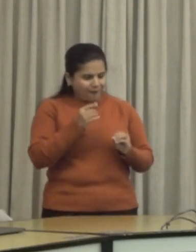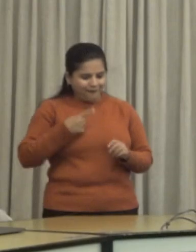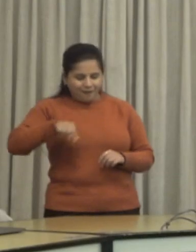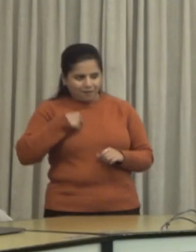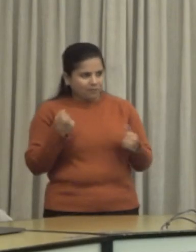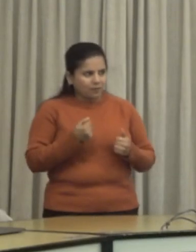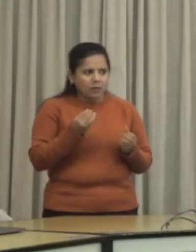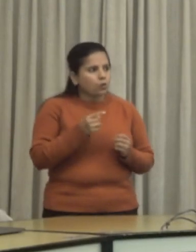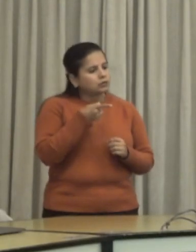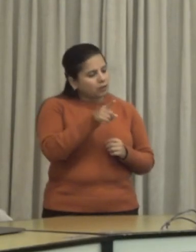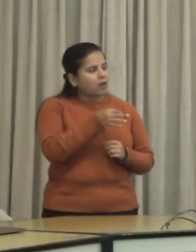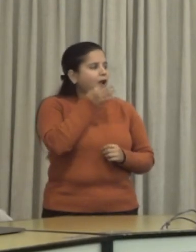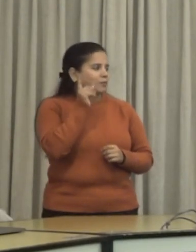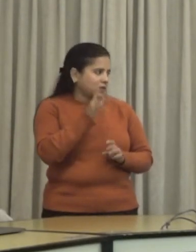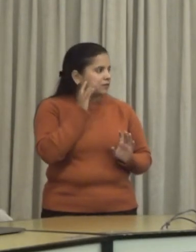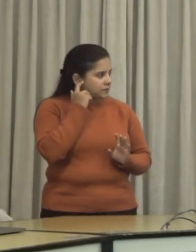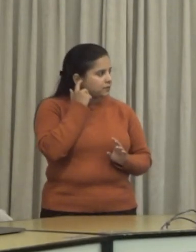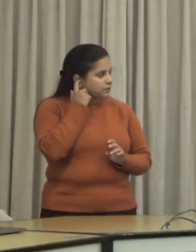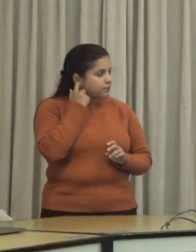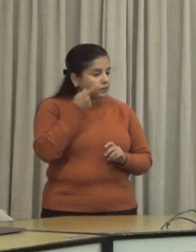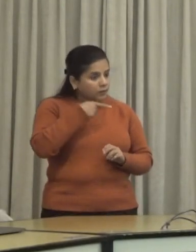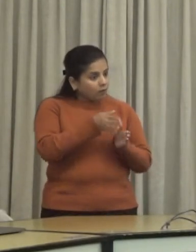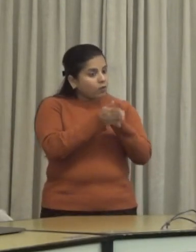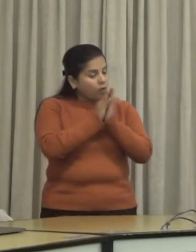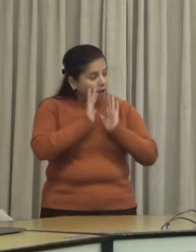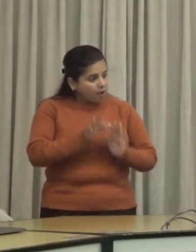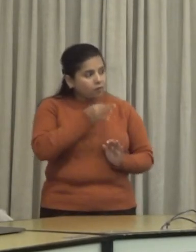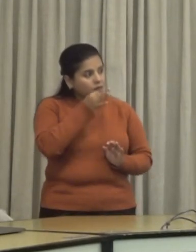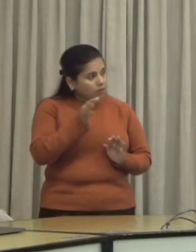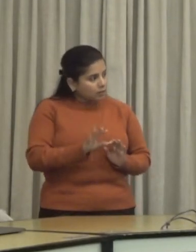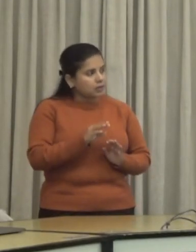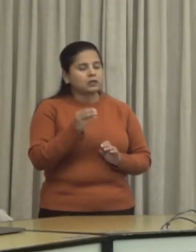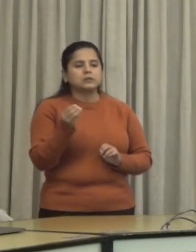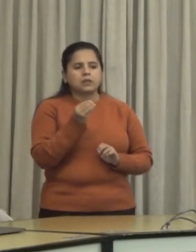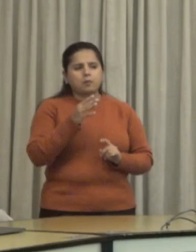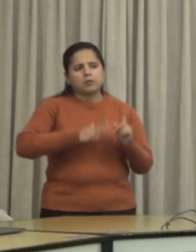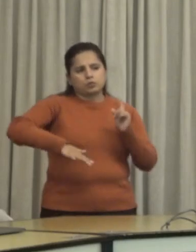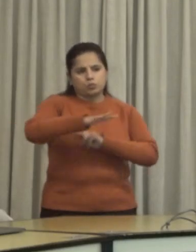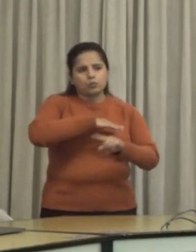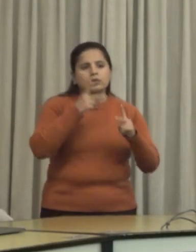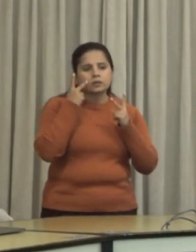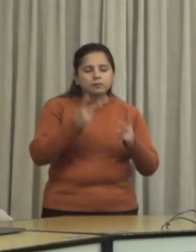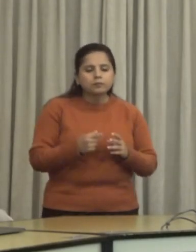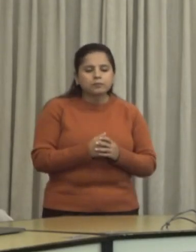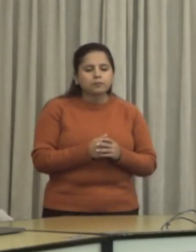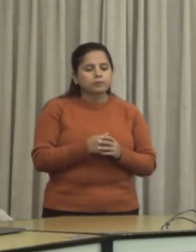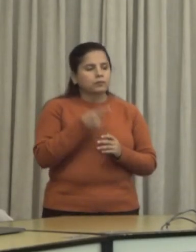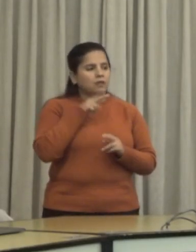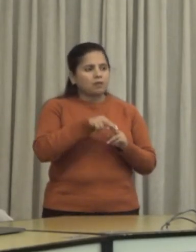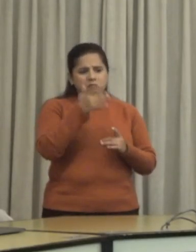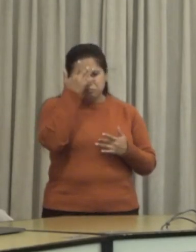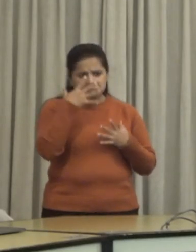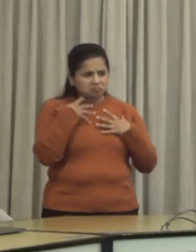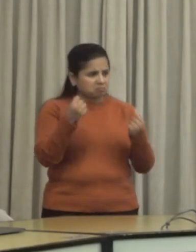active euthanasia. By voluntary request, in certain situations of incurable illness